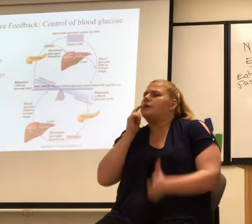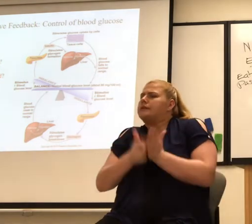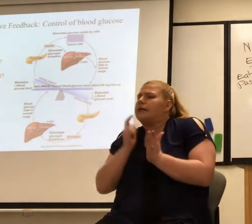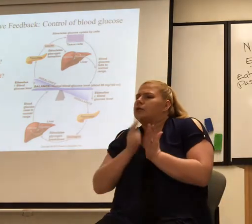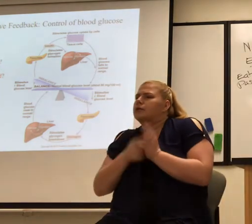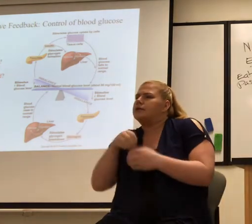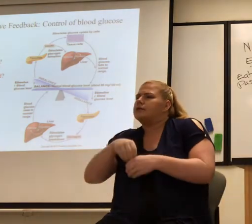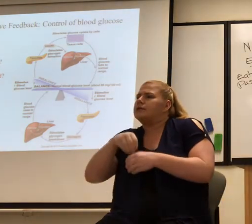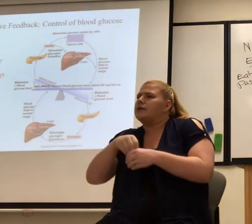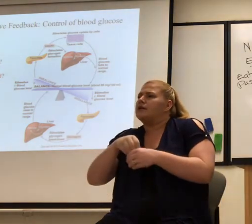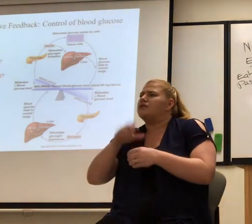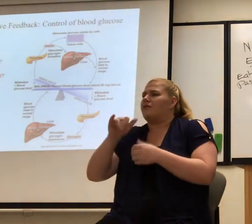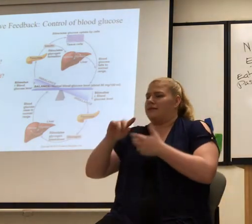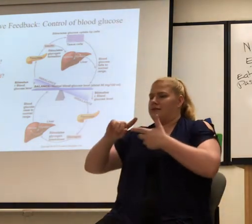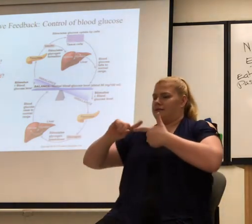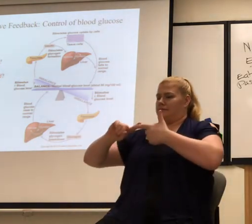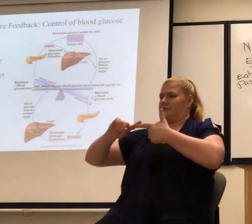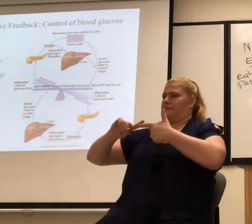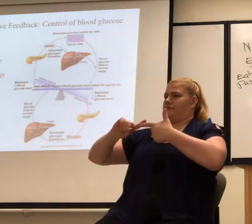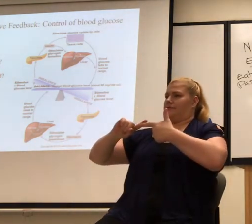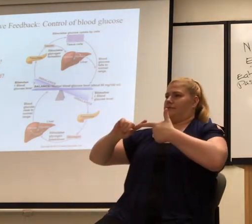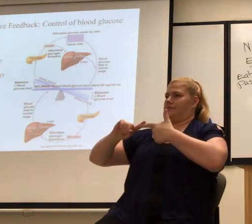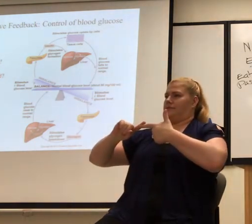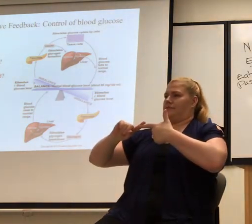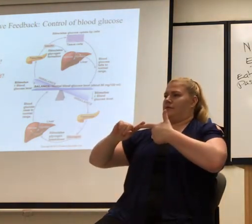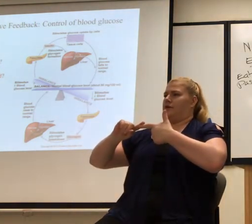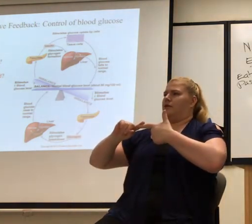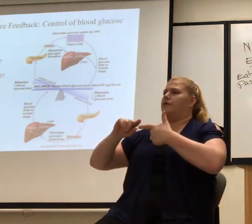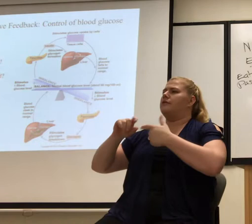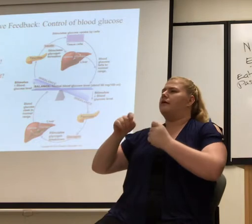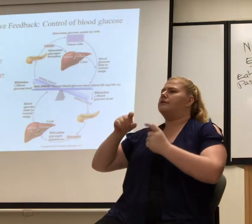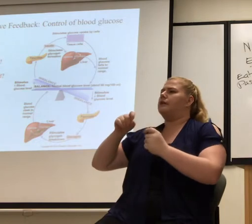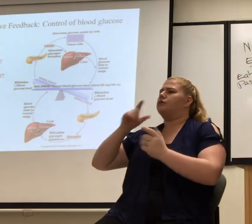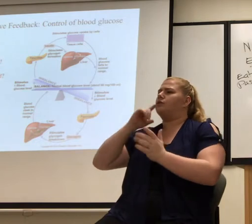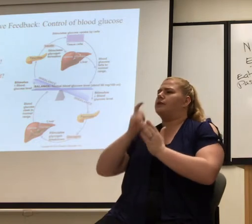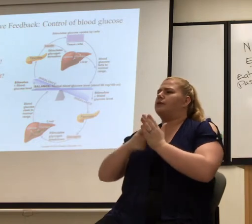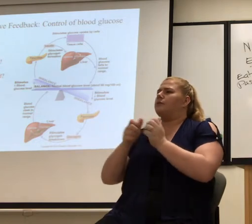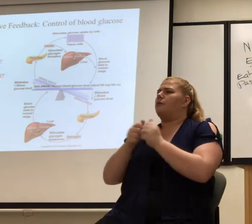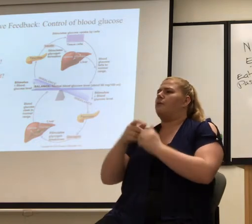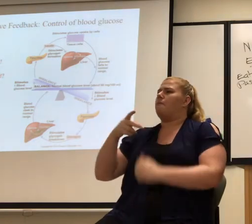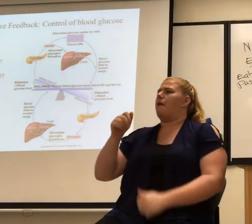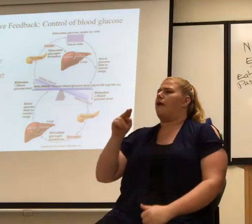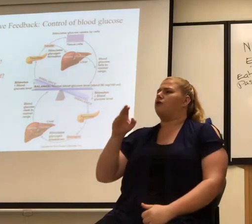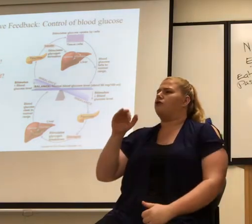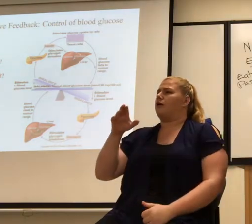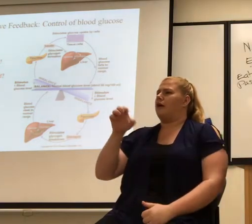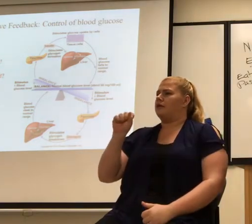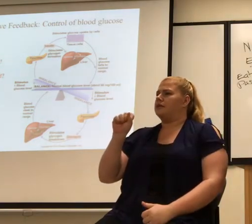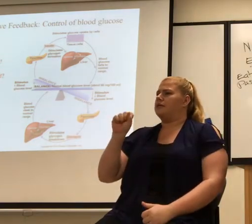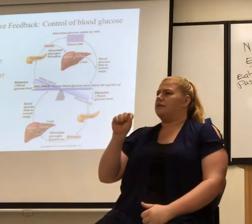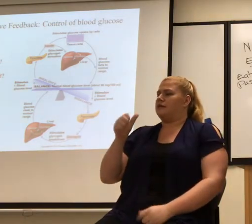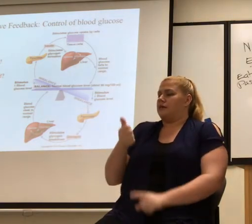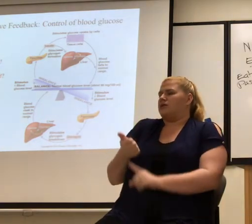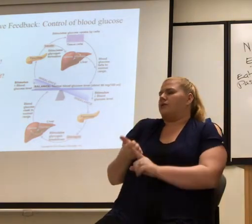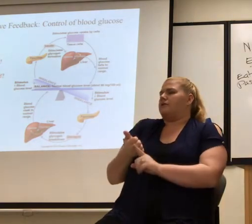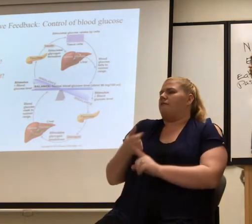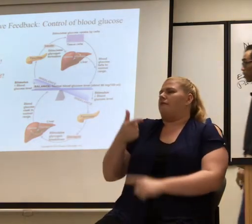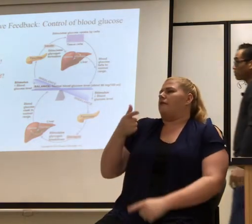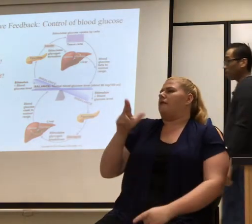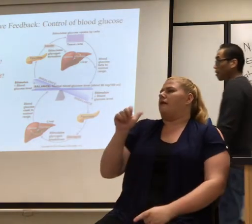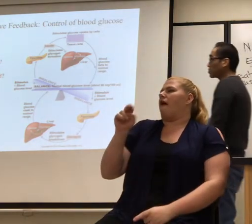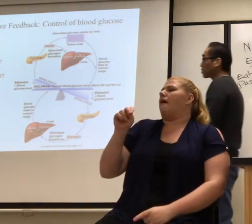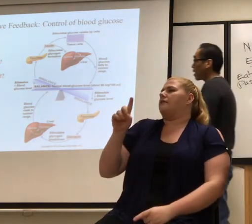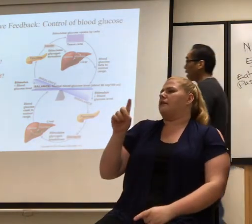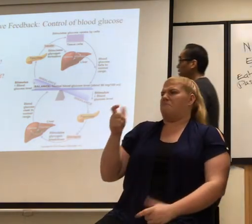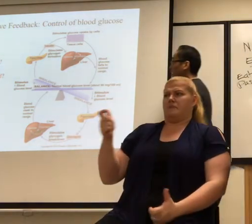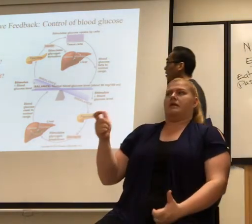Number two, so the sensor or receptor is the pancreas. Now, I know you haven't had anatomy yet. The pancreas is a gland. It's a gland,